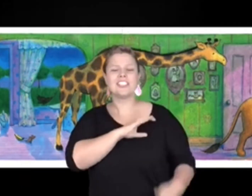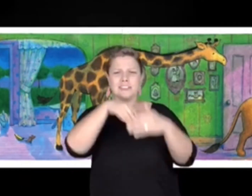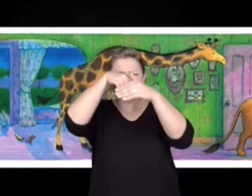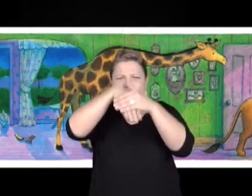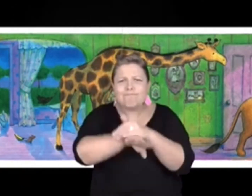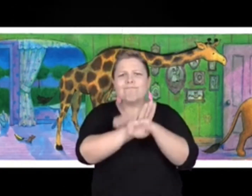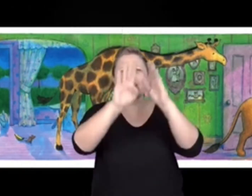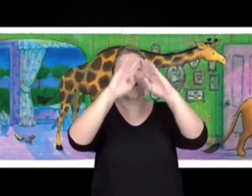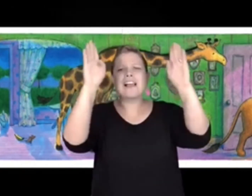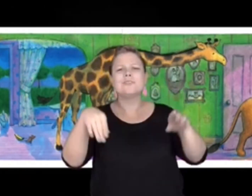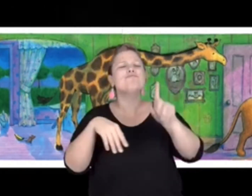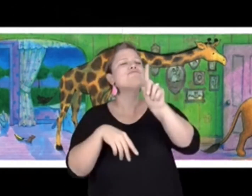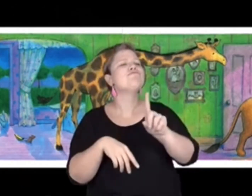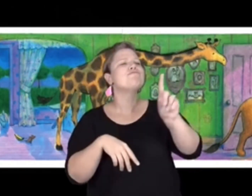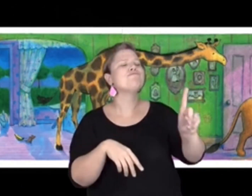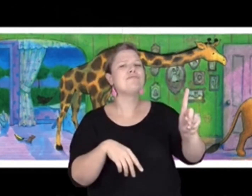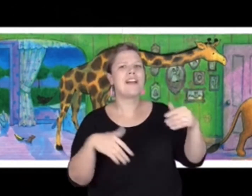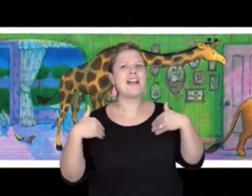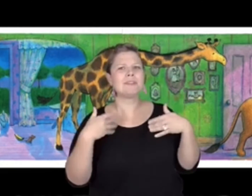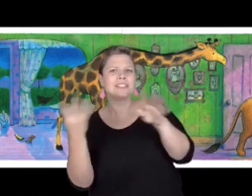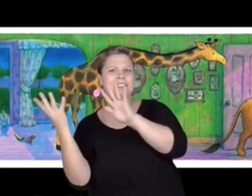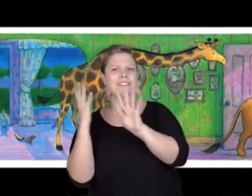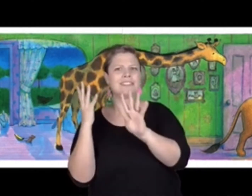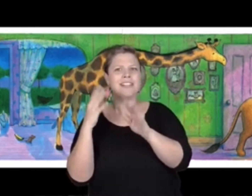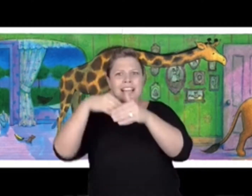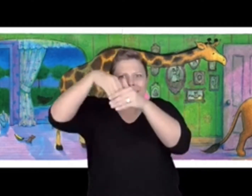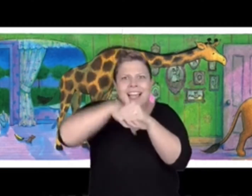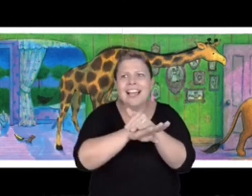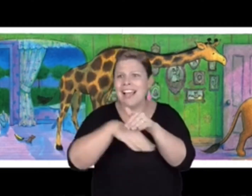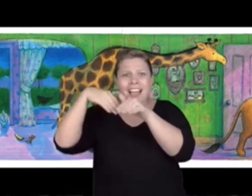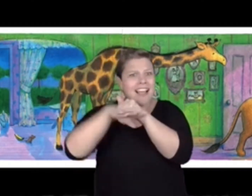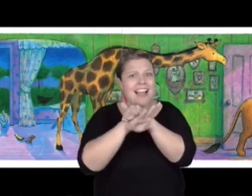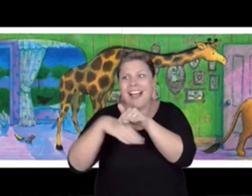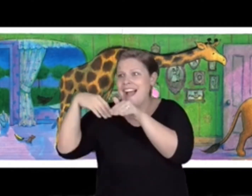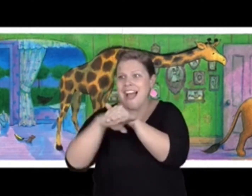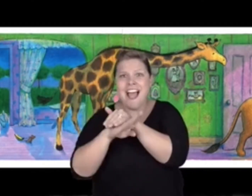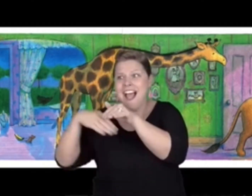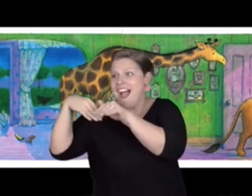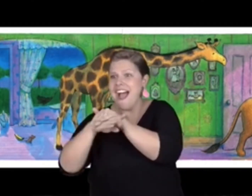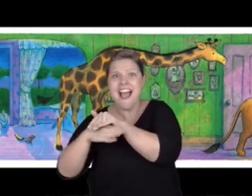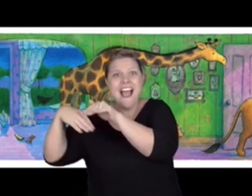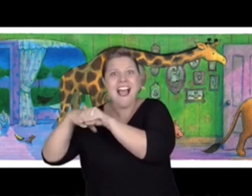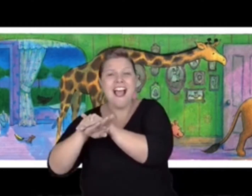and all the animals came into the zookeeper's house.